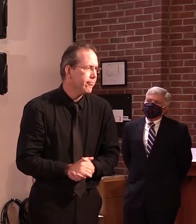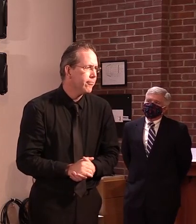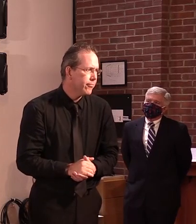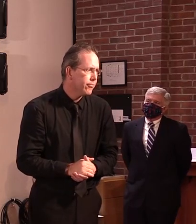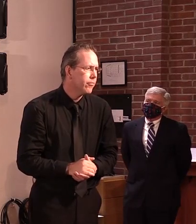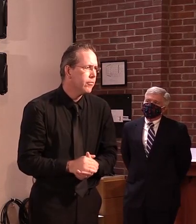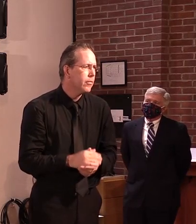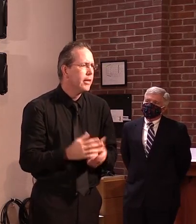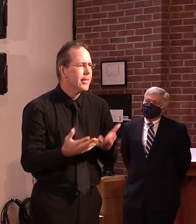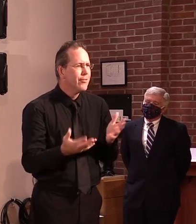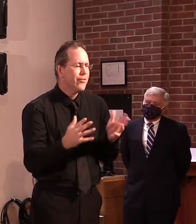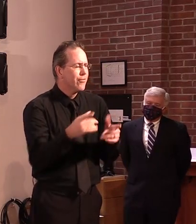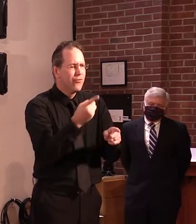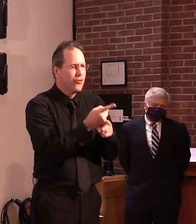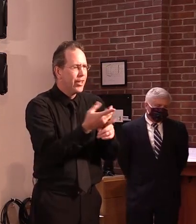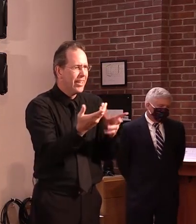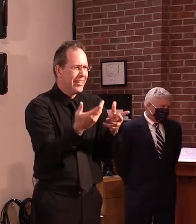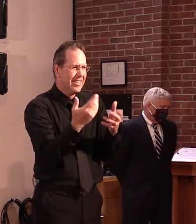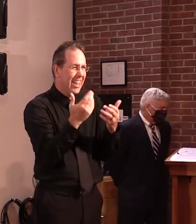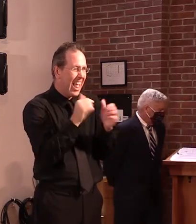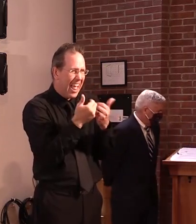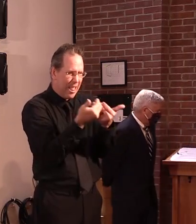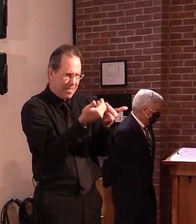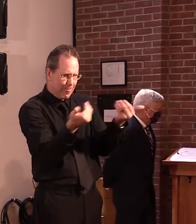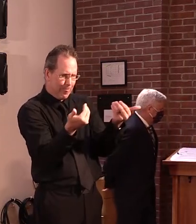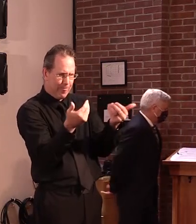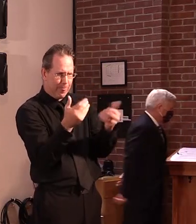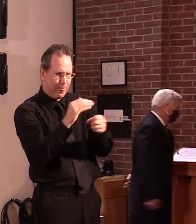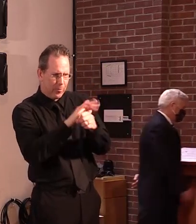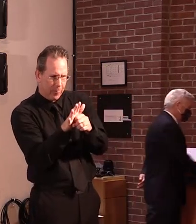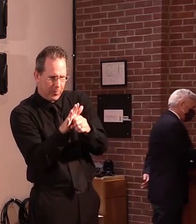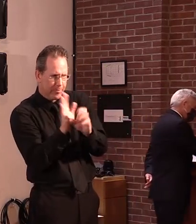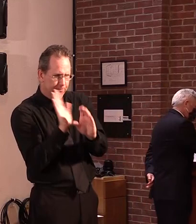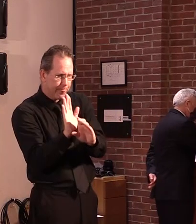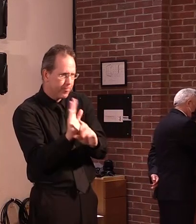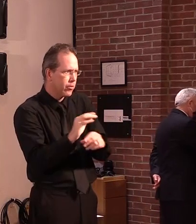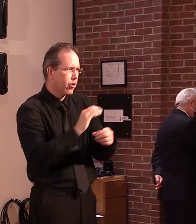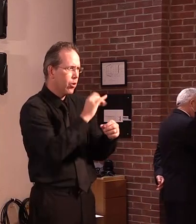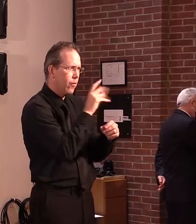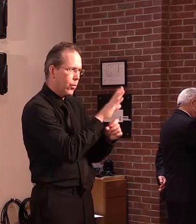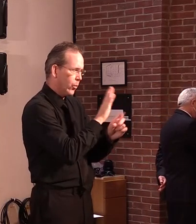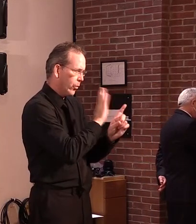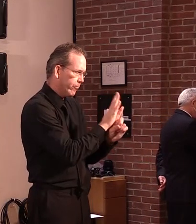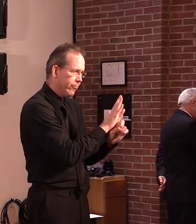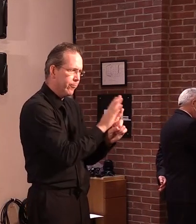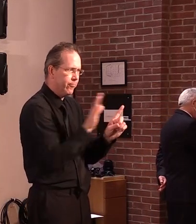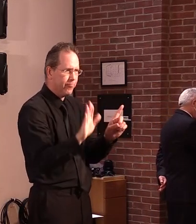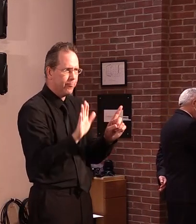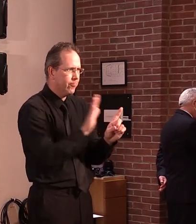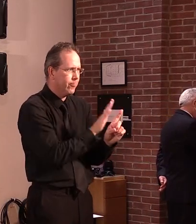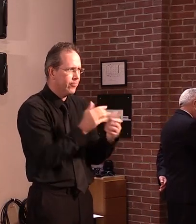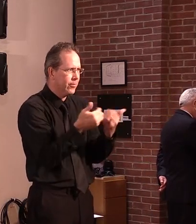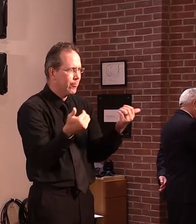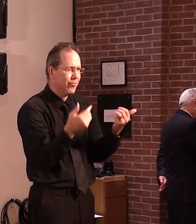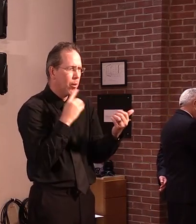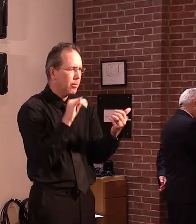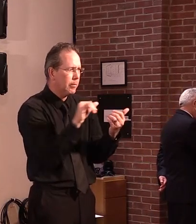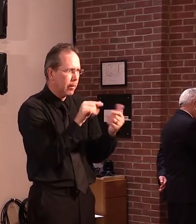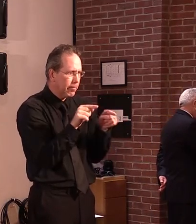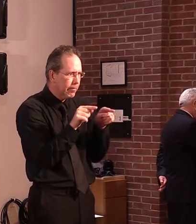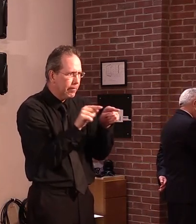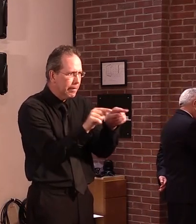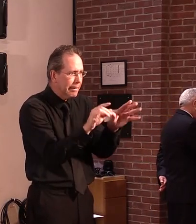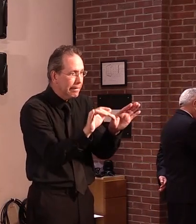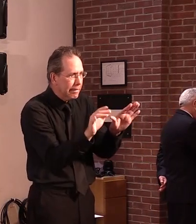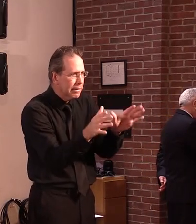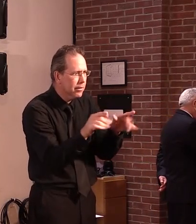it's a challenge to differentiate the illness clinically. I think the challenge is a little less if you're in a